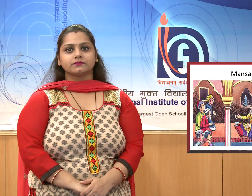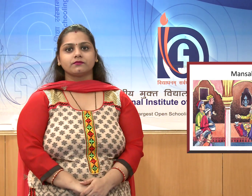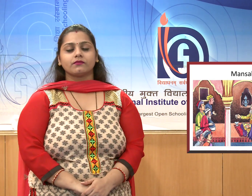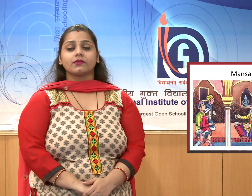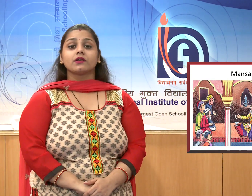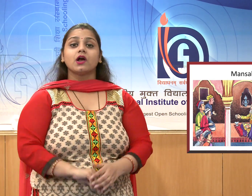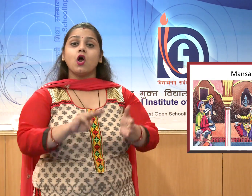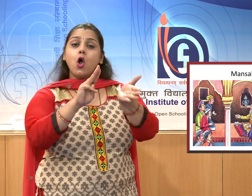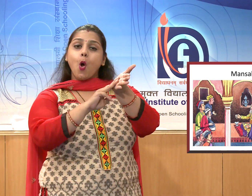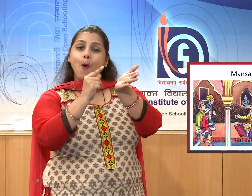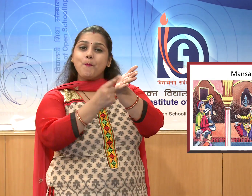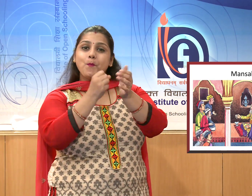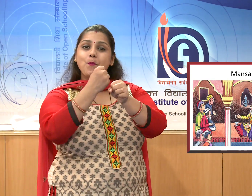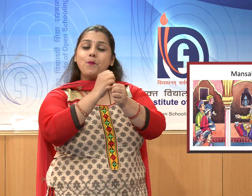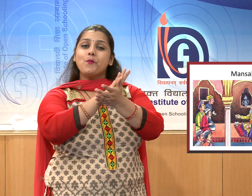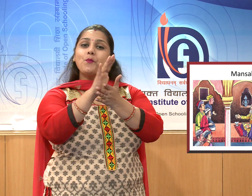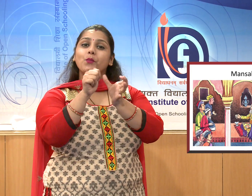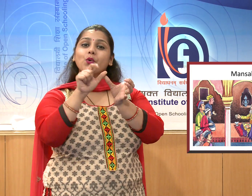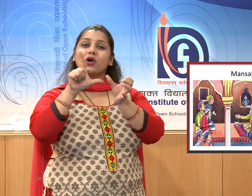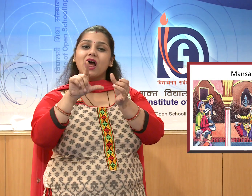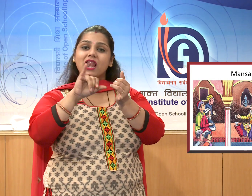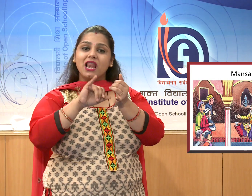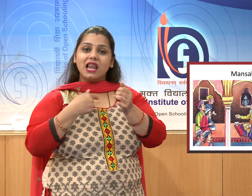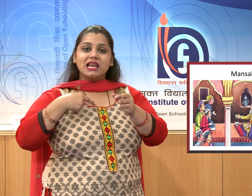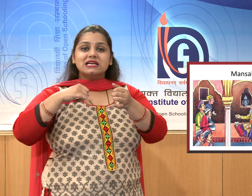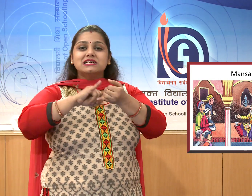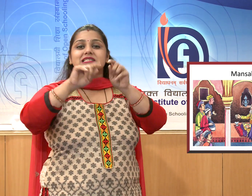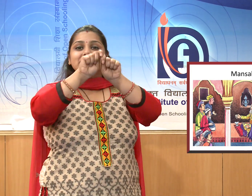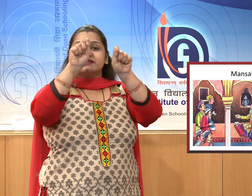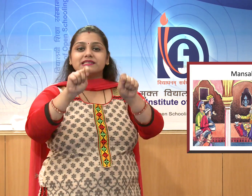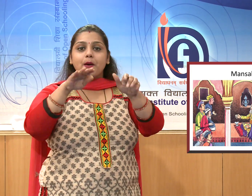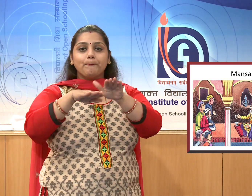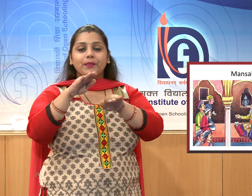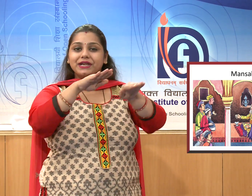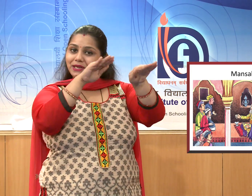The Mughal system was crucially dependent on the